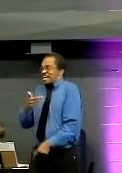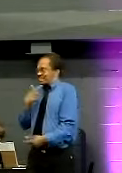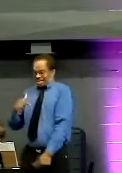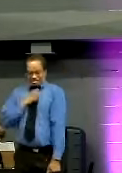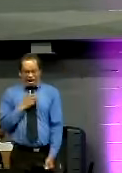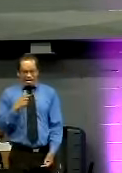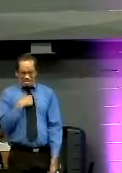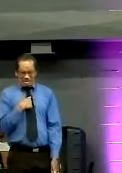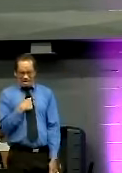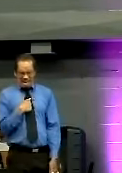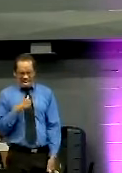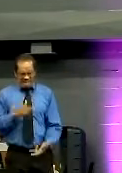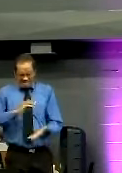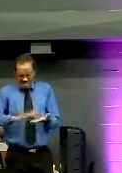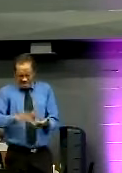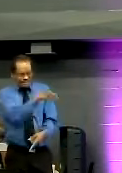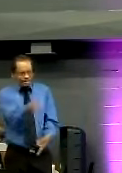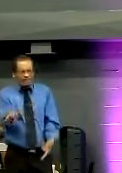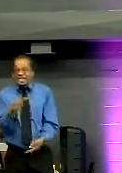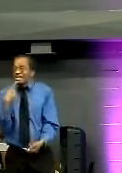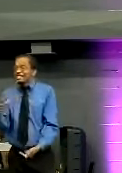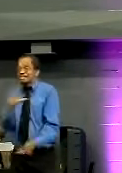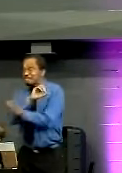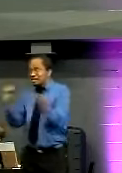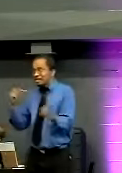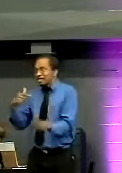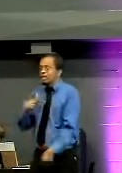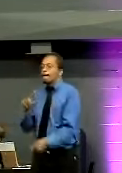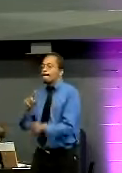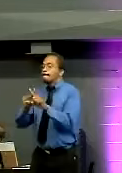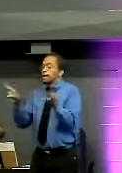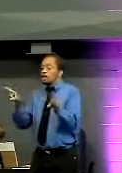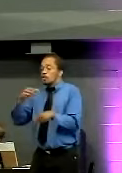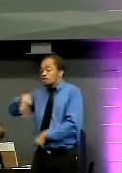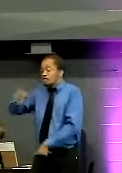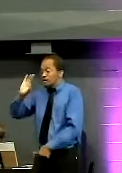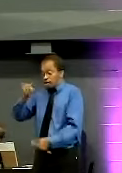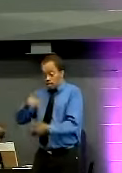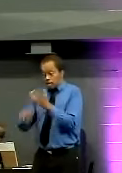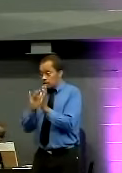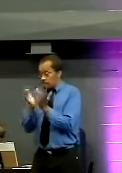to me. I ain't forgiving them. They ain't say nothing to me. But here's what we find in the text.